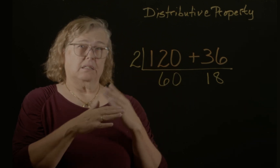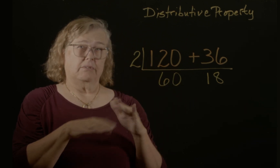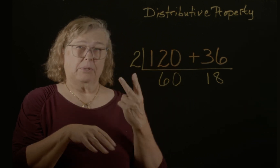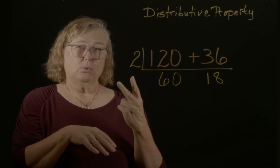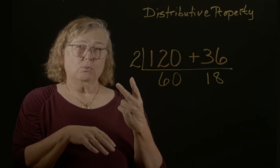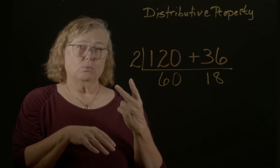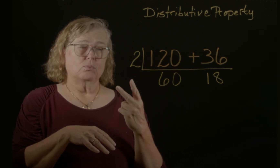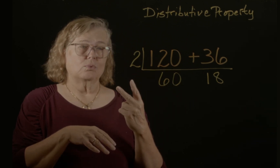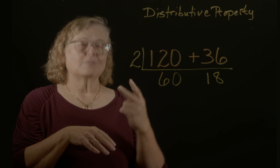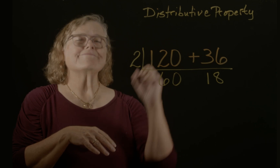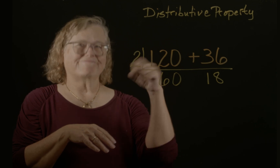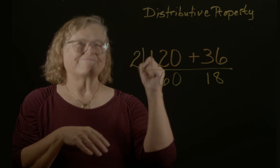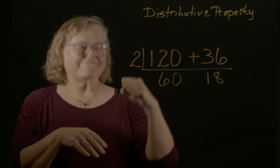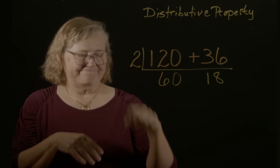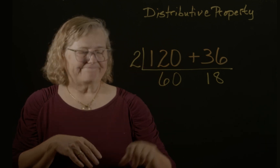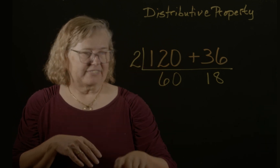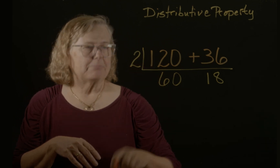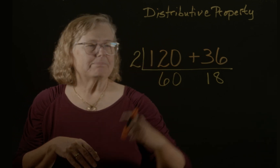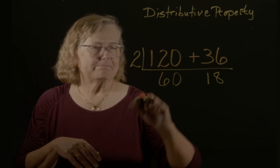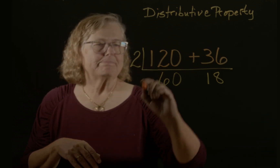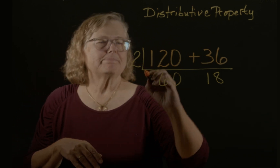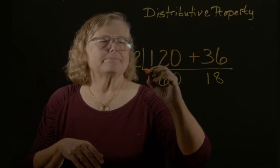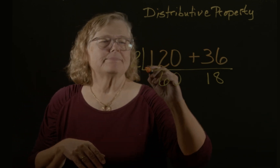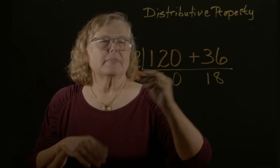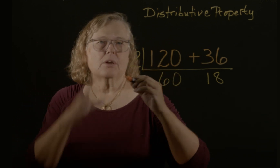So I got 60 and 18. Are they both divisible by 2? Yes, they are.